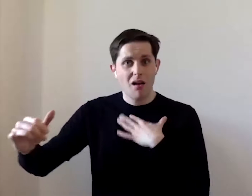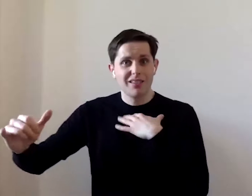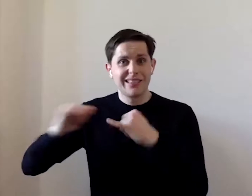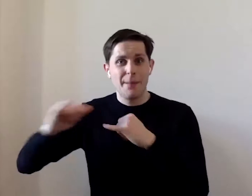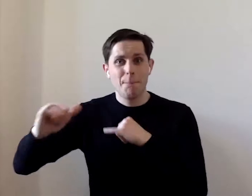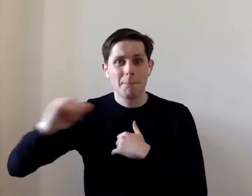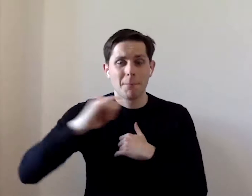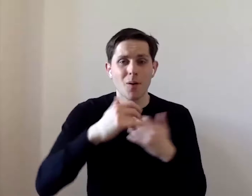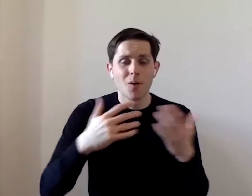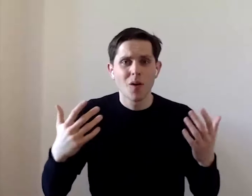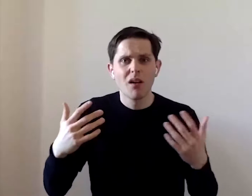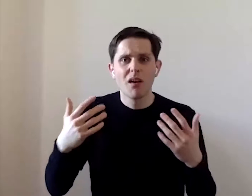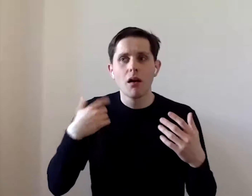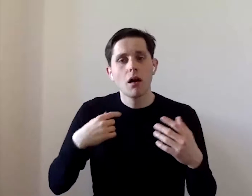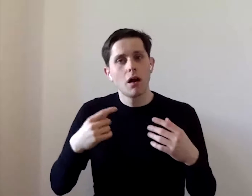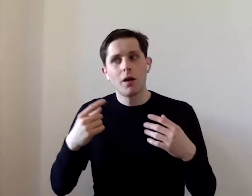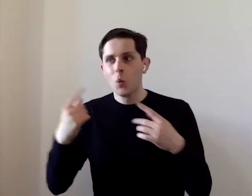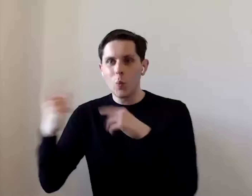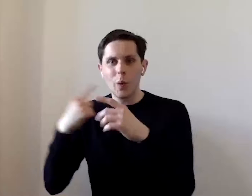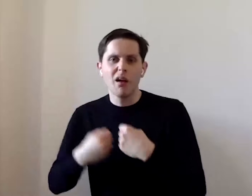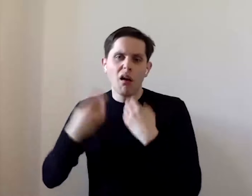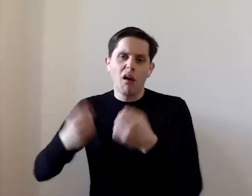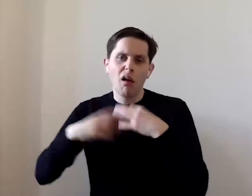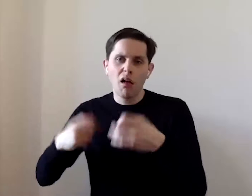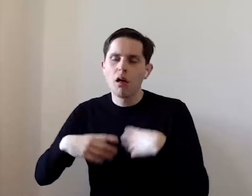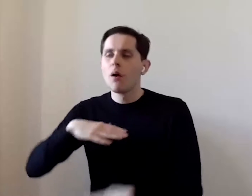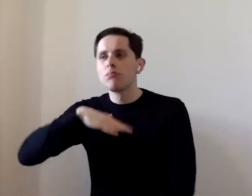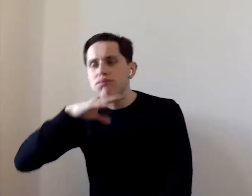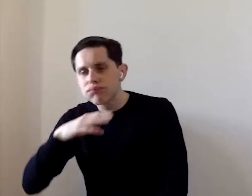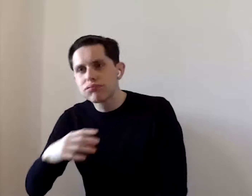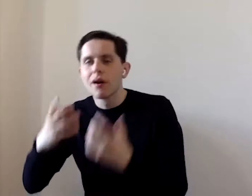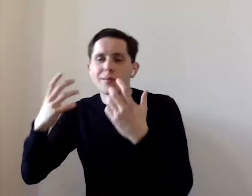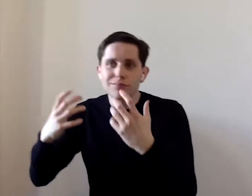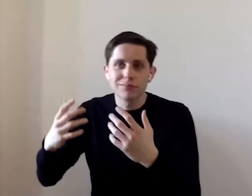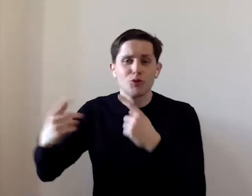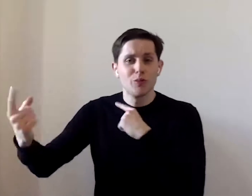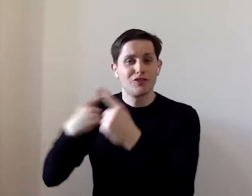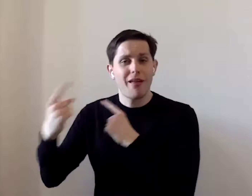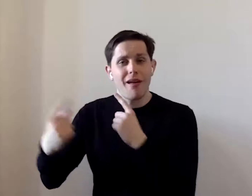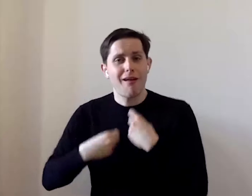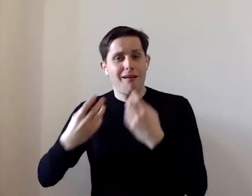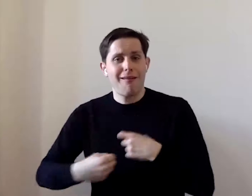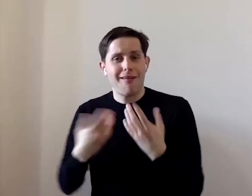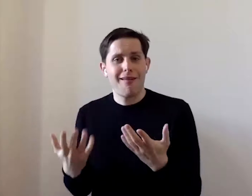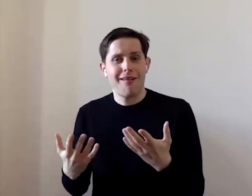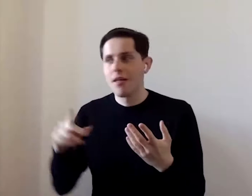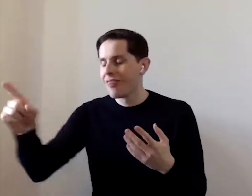Kind of being reminded that other people are doing the same thing, and some were people that you could kind of rant to a little